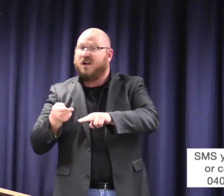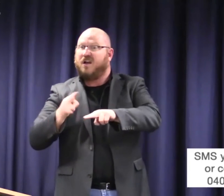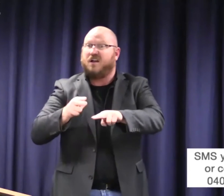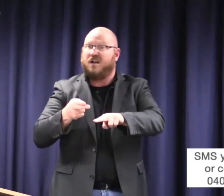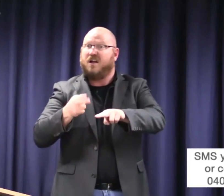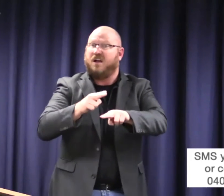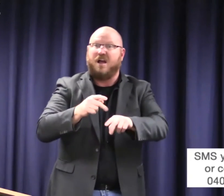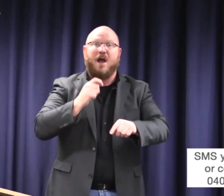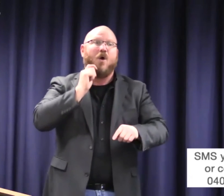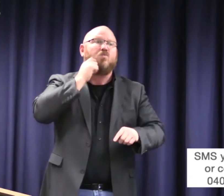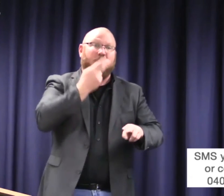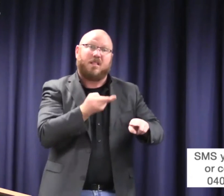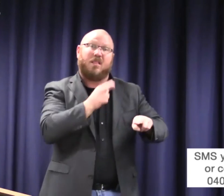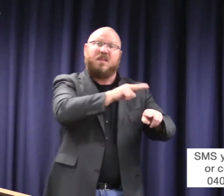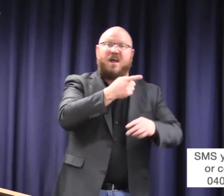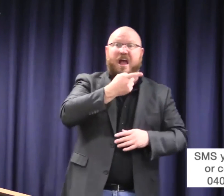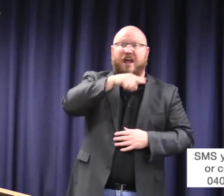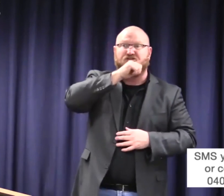people.